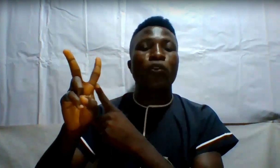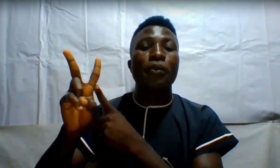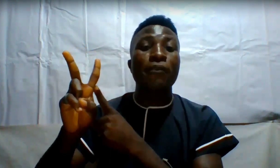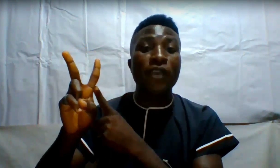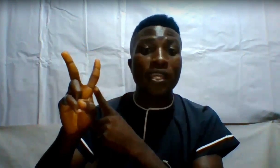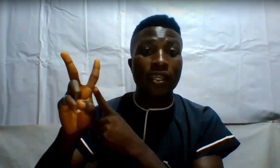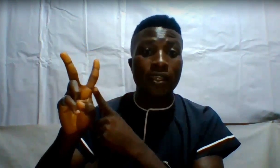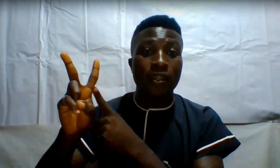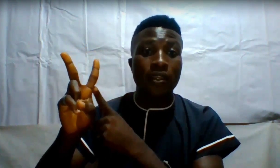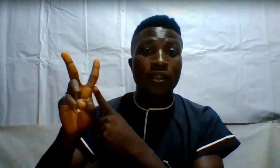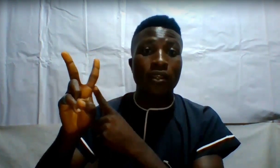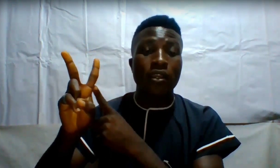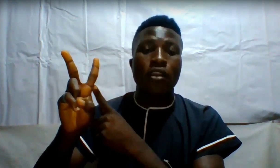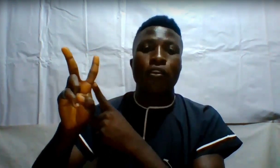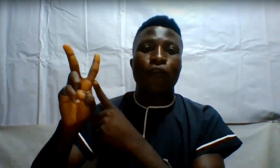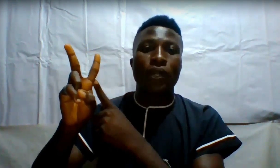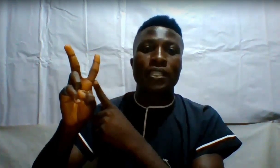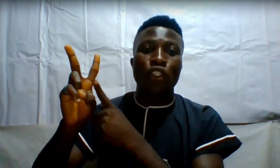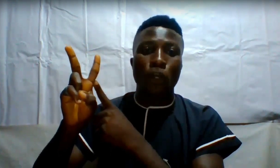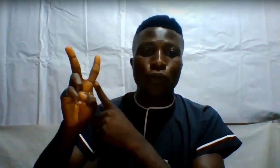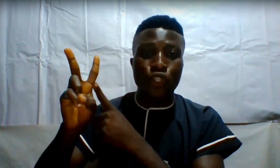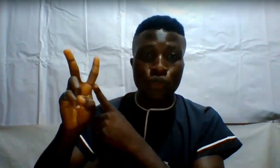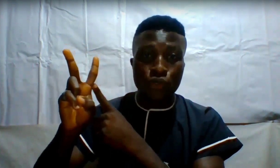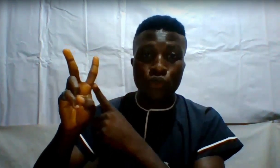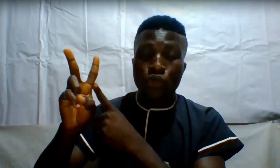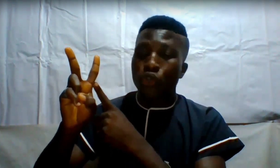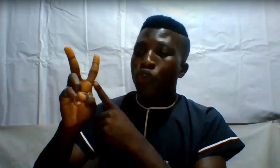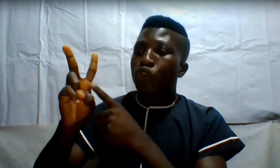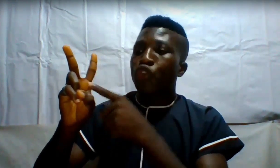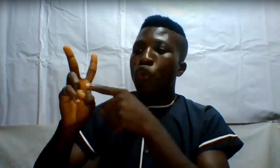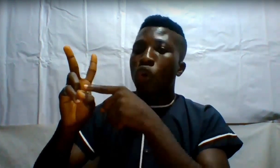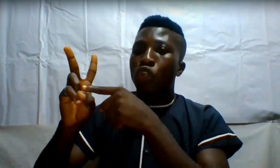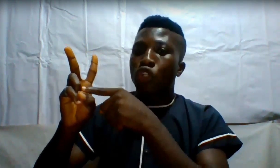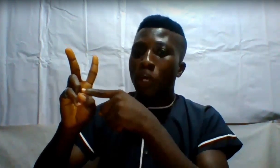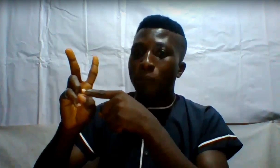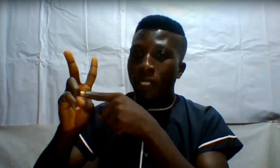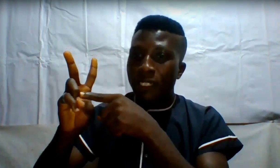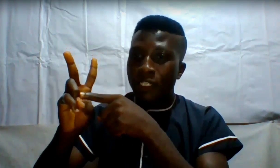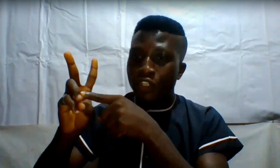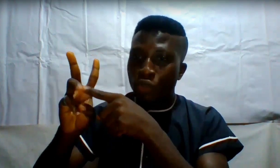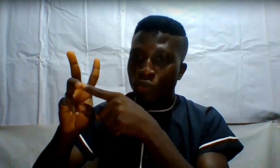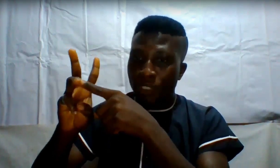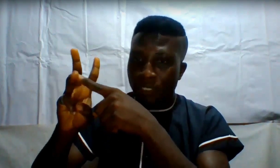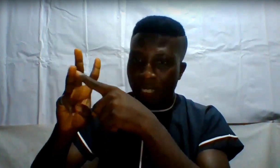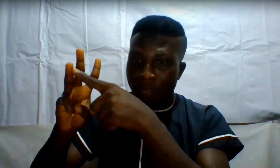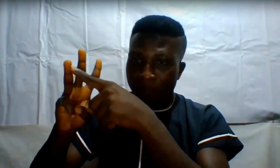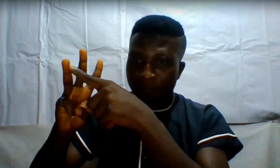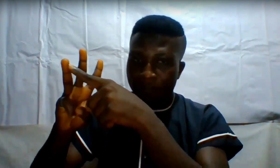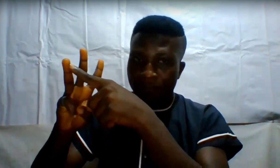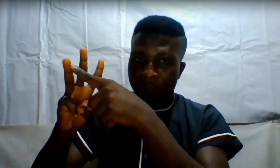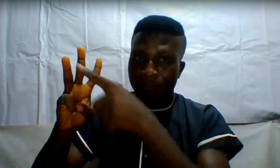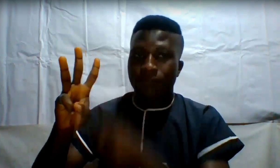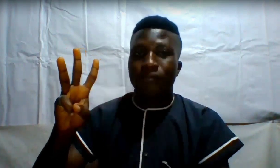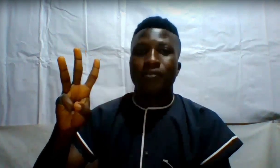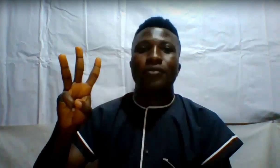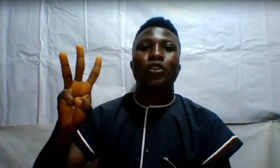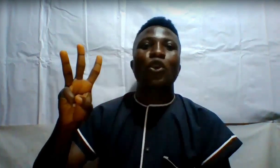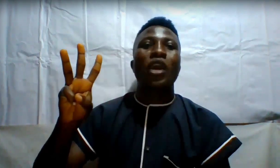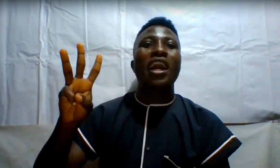W, you're doubling the U this time. So you have W, as